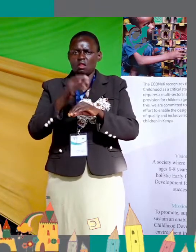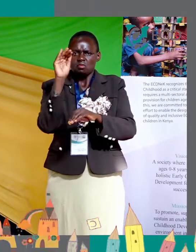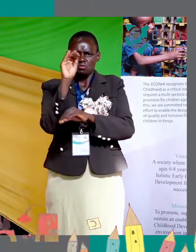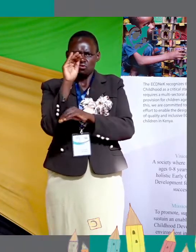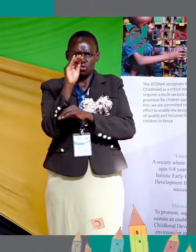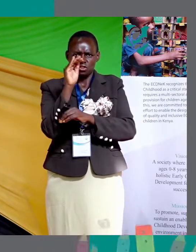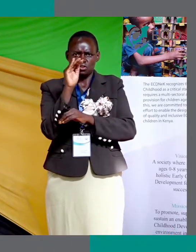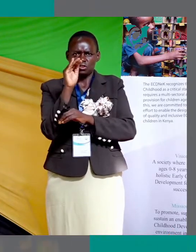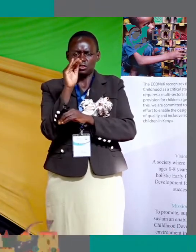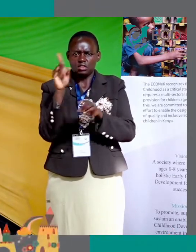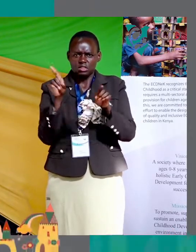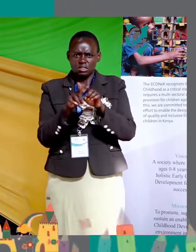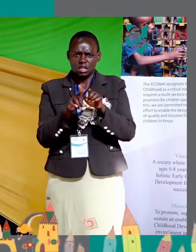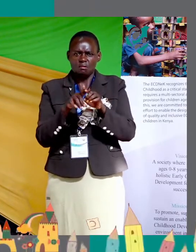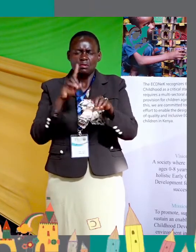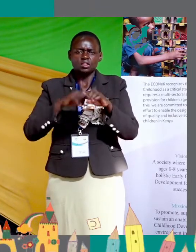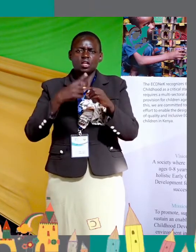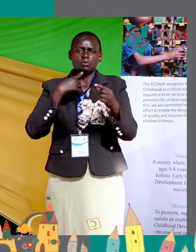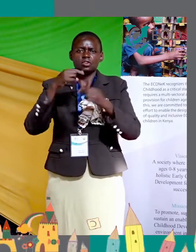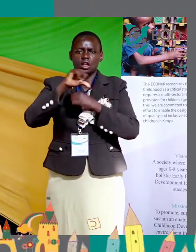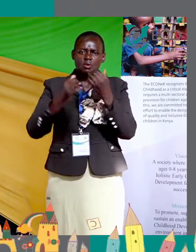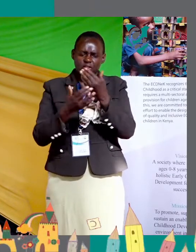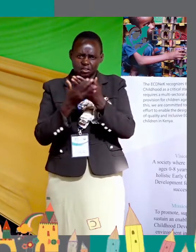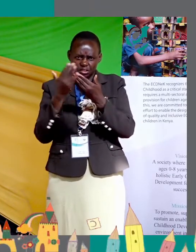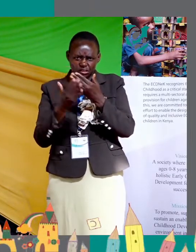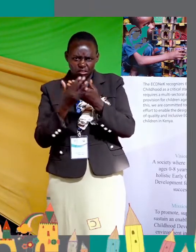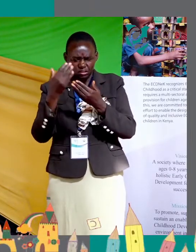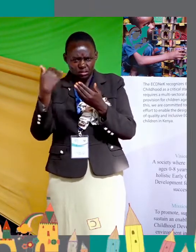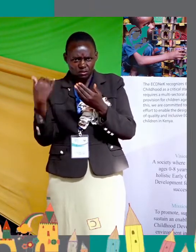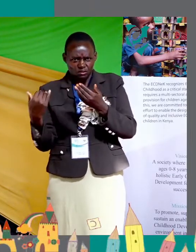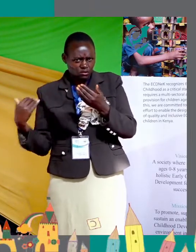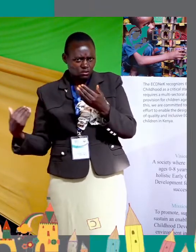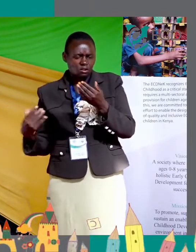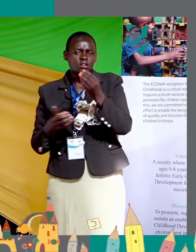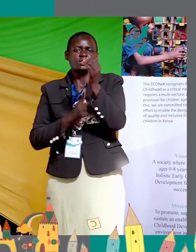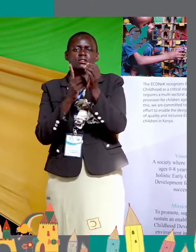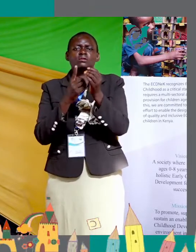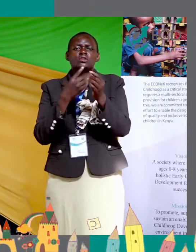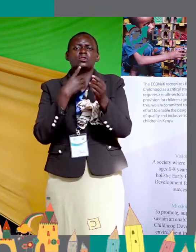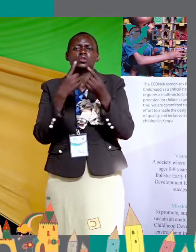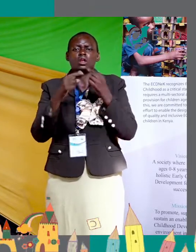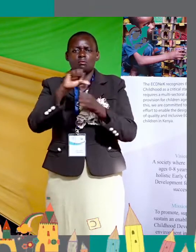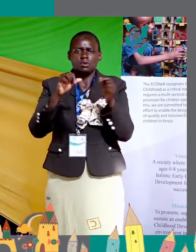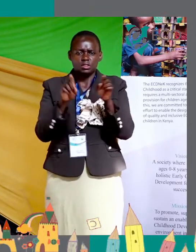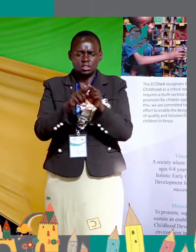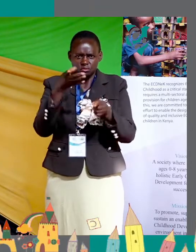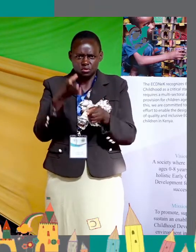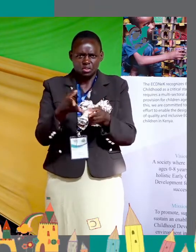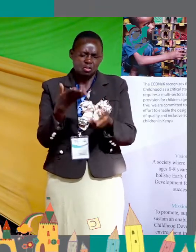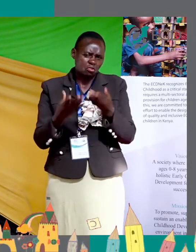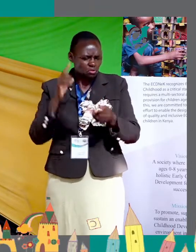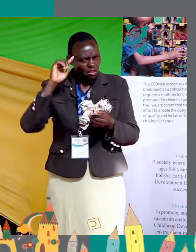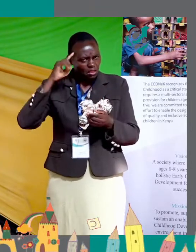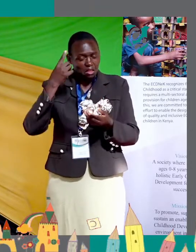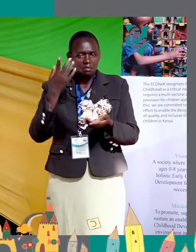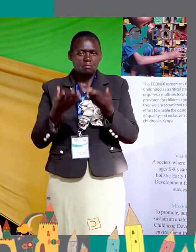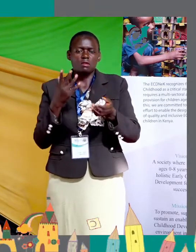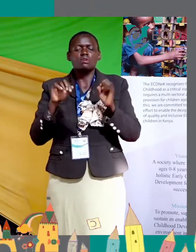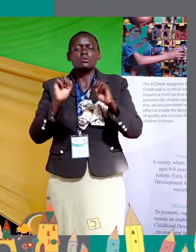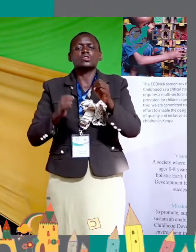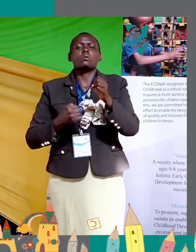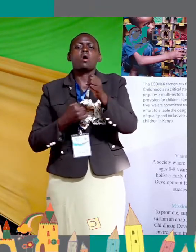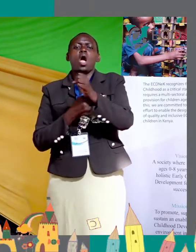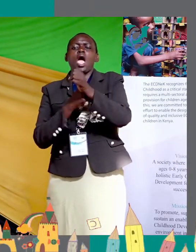is, when we talk about nurturing care for early childhood development today, we may think it is only going to help the